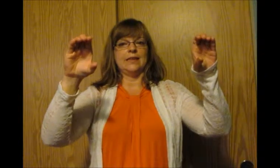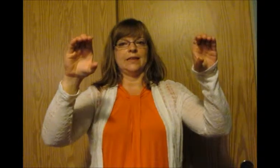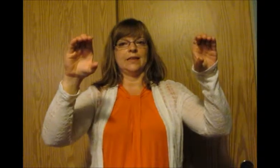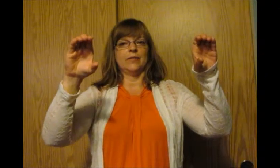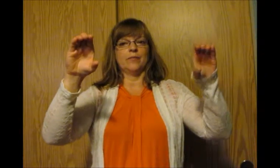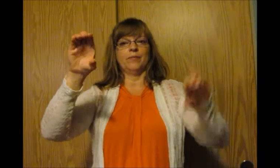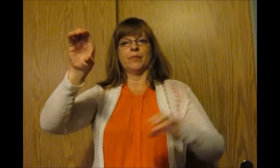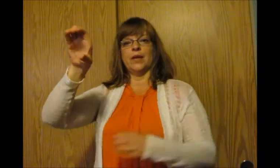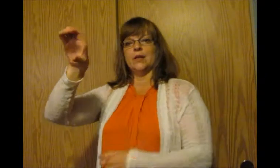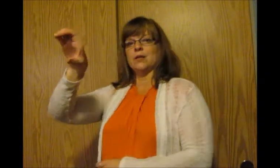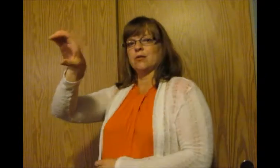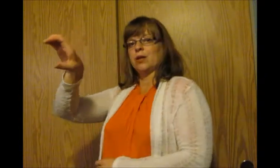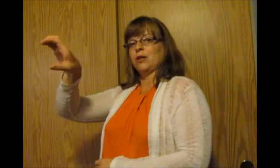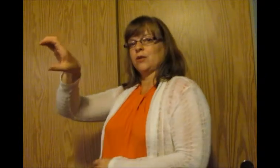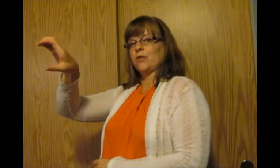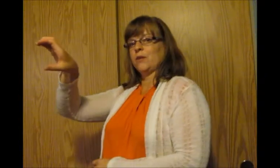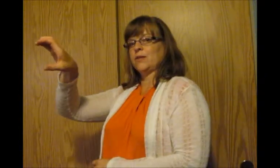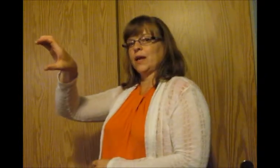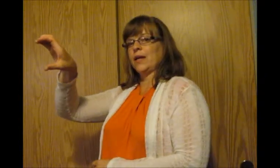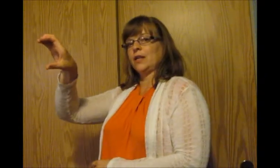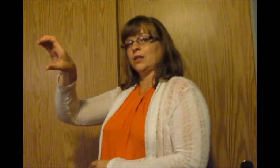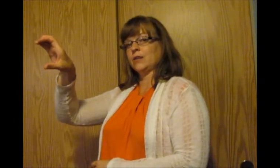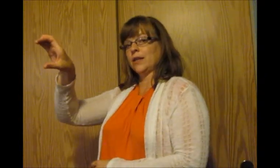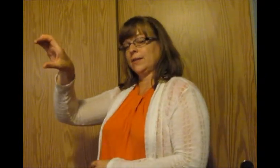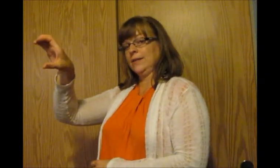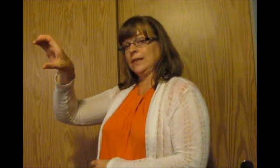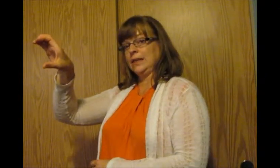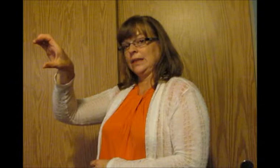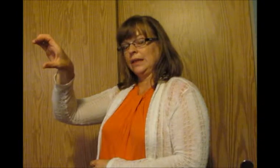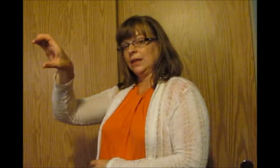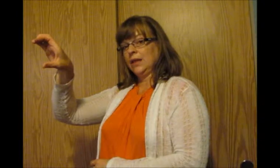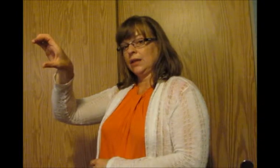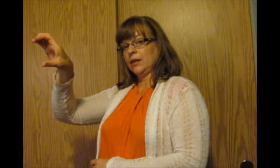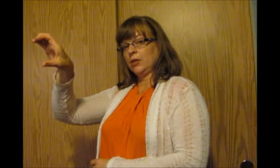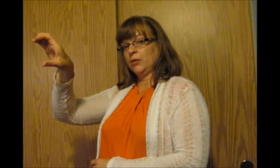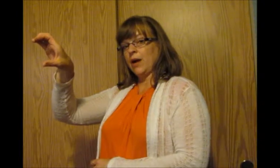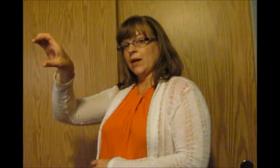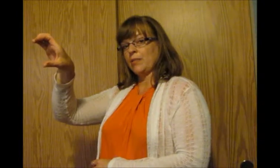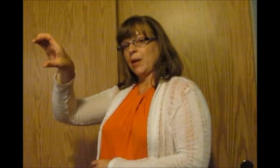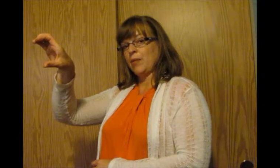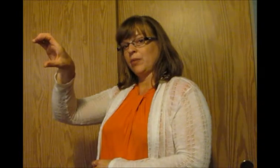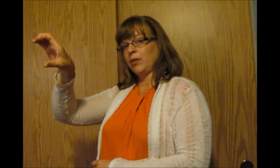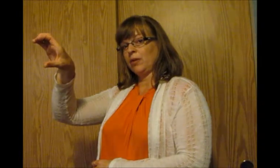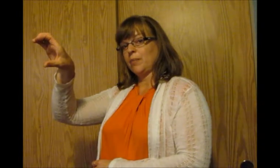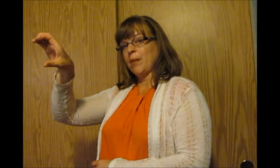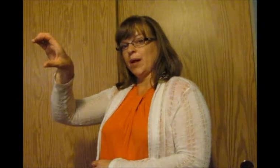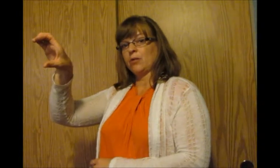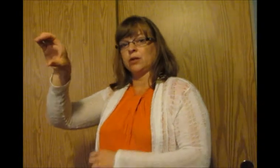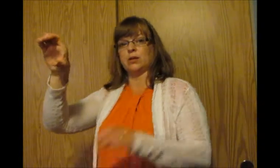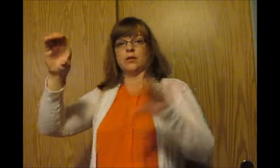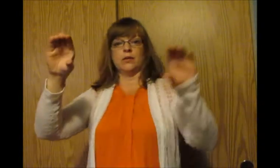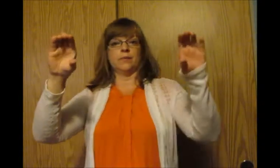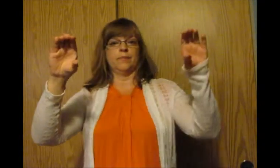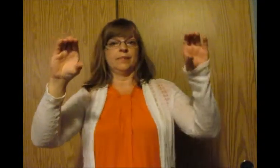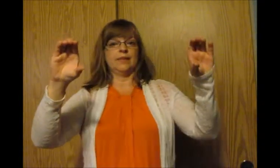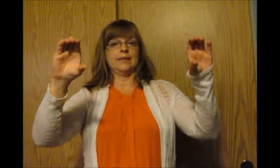C. And this is what it looks from the side. It looks like a C that you would write on paper, only backwards.